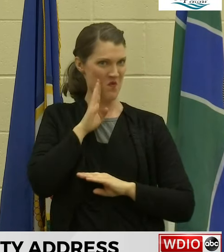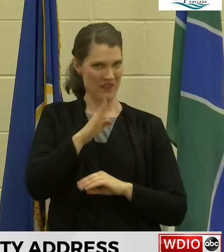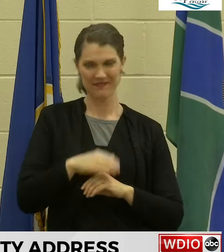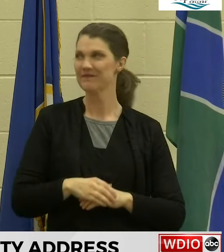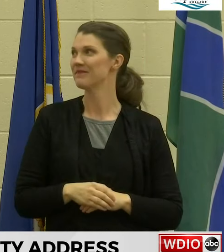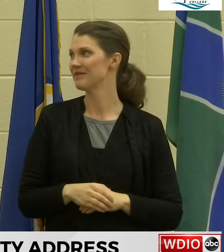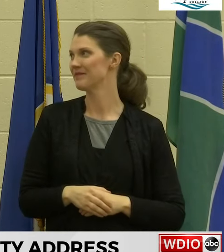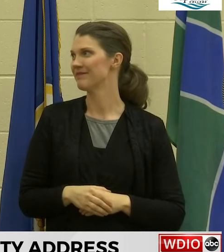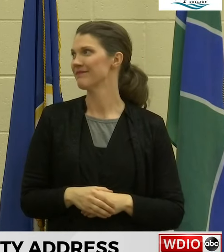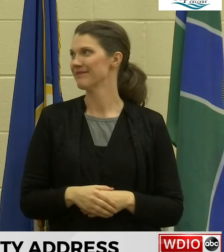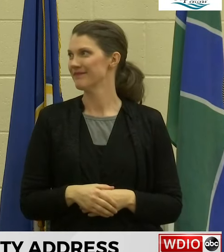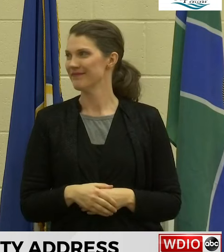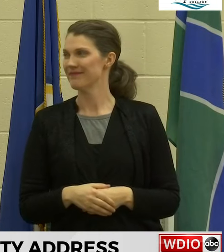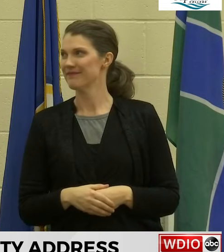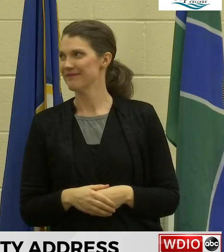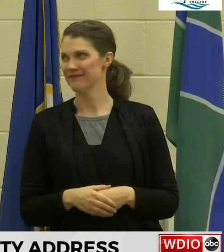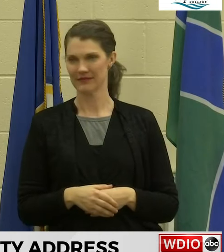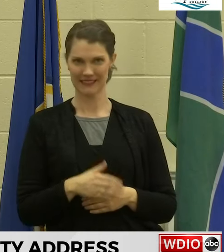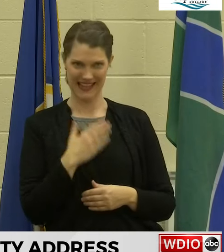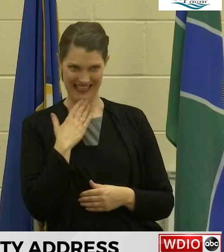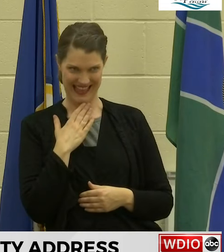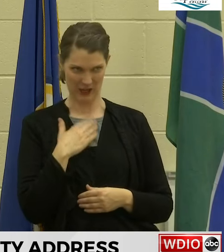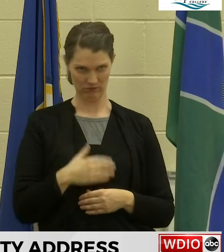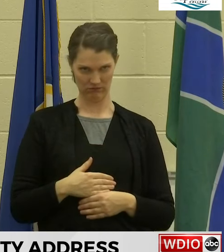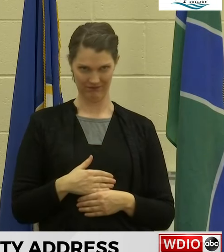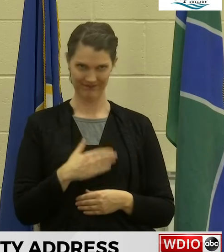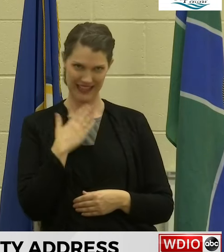Thank you, Julie. Thank you, Julie.